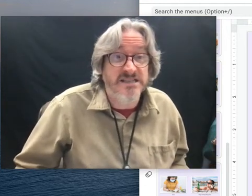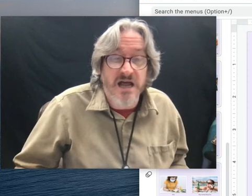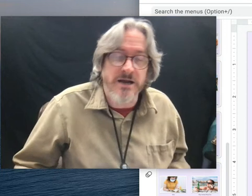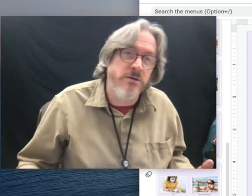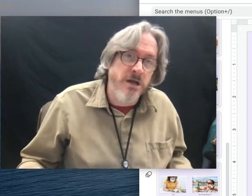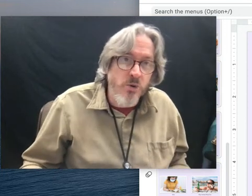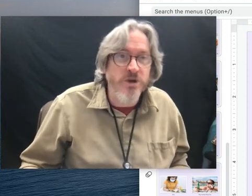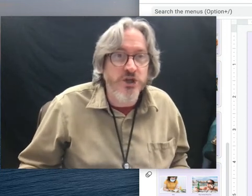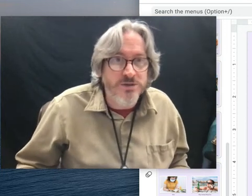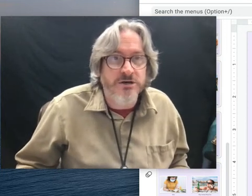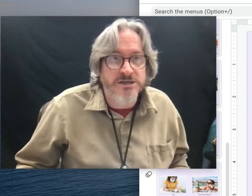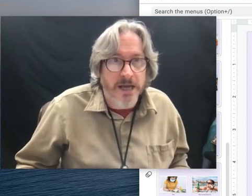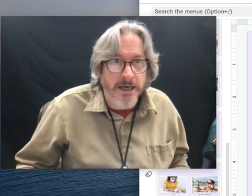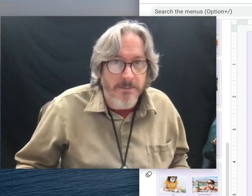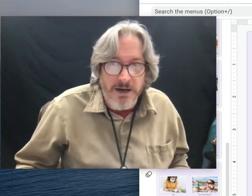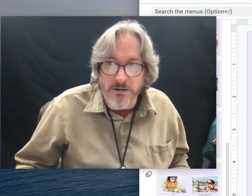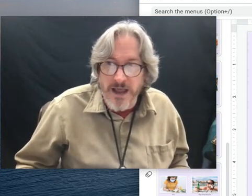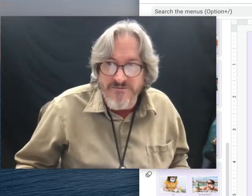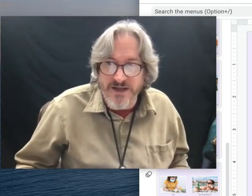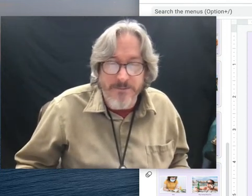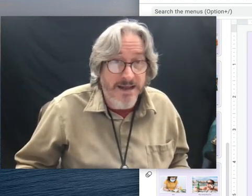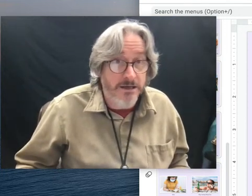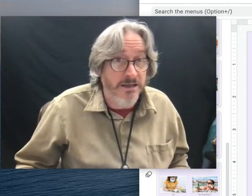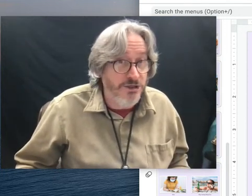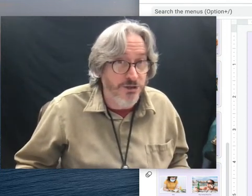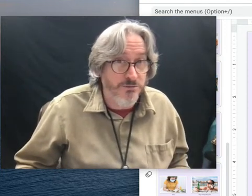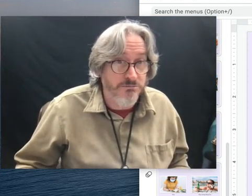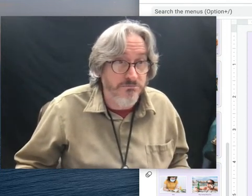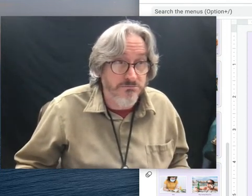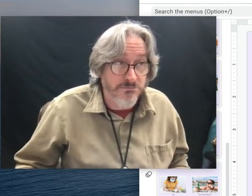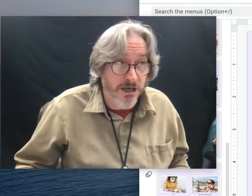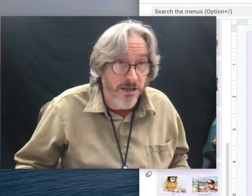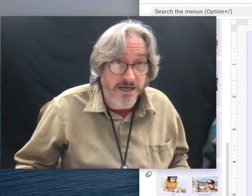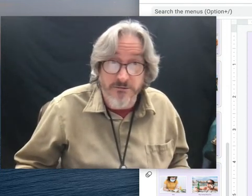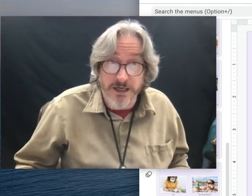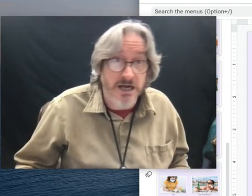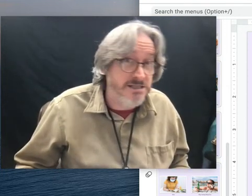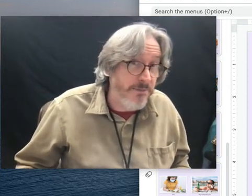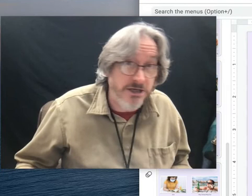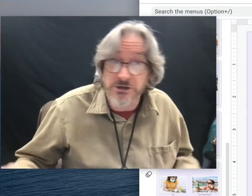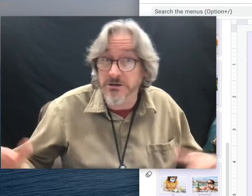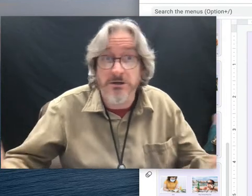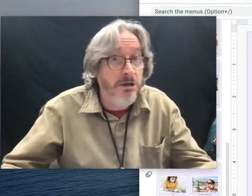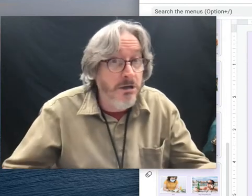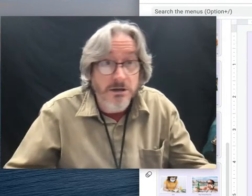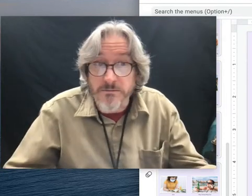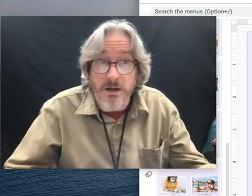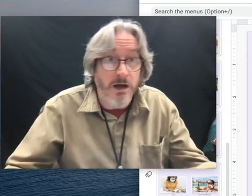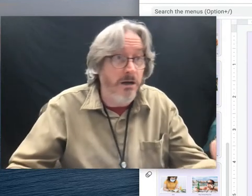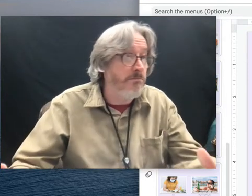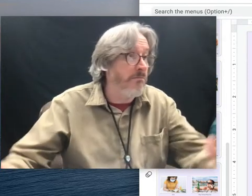wanting to, when you start signing about having a medical issue, diarrhea, constipation,